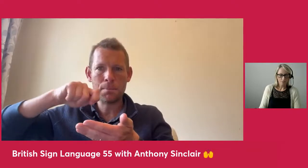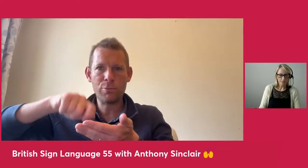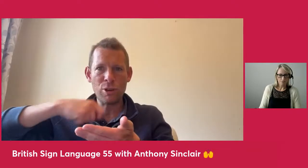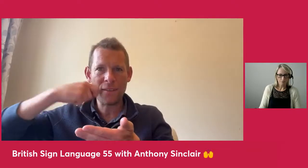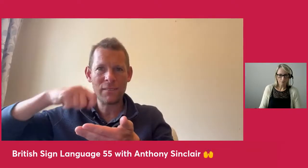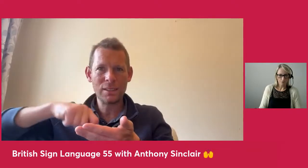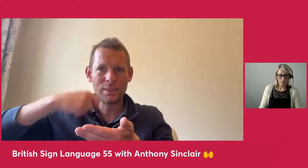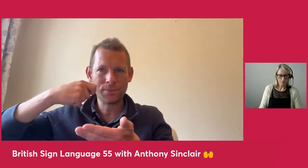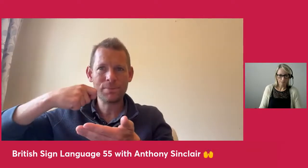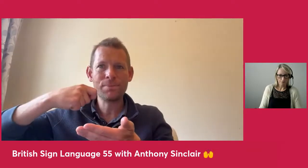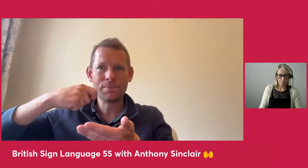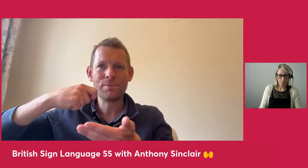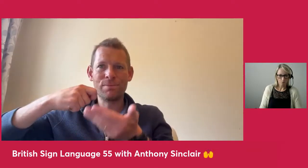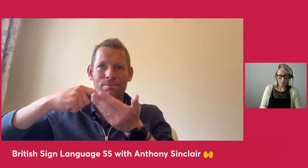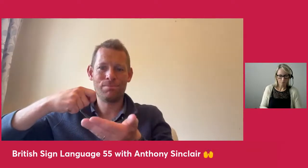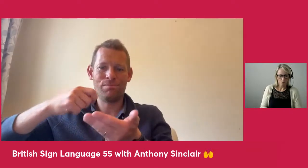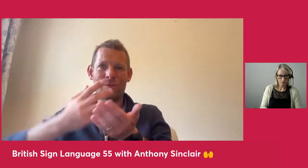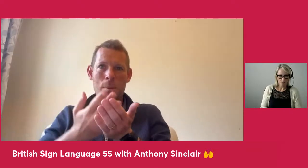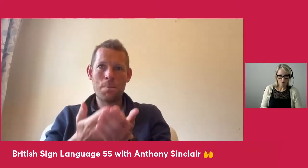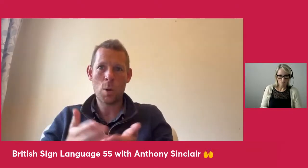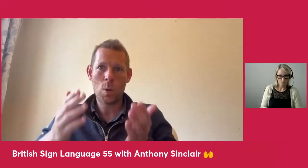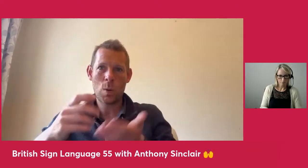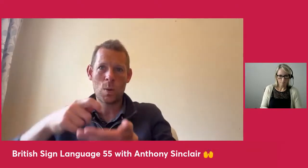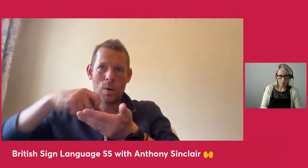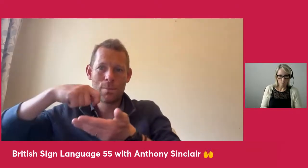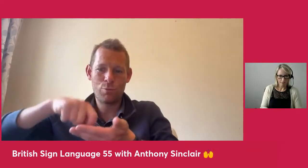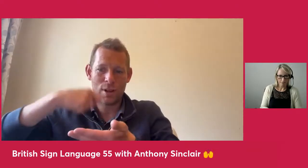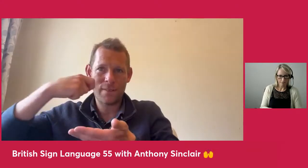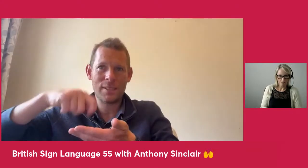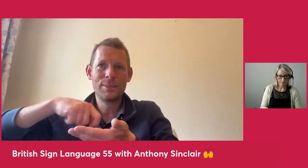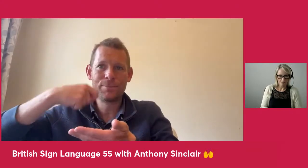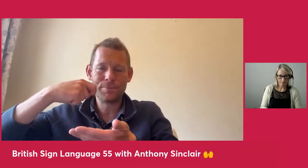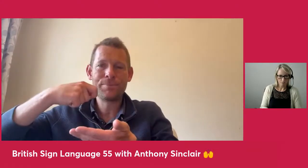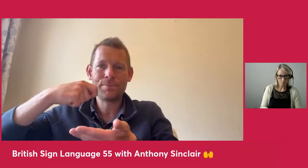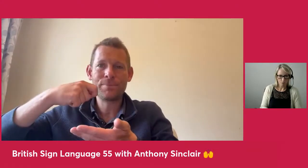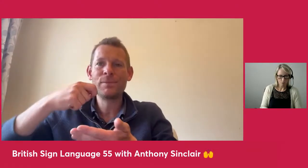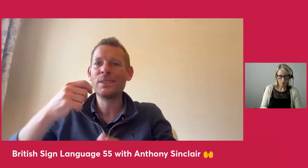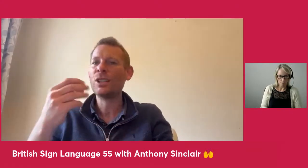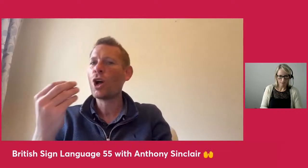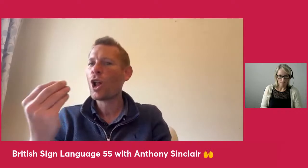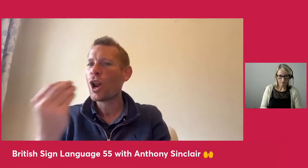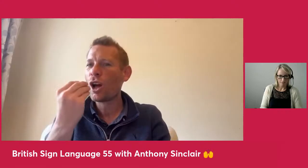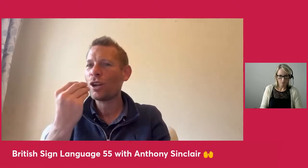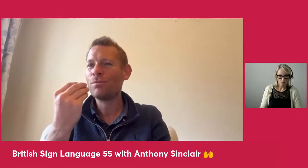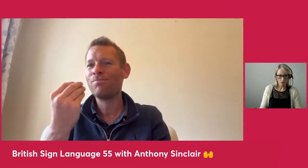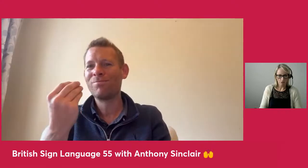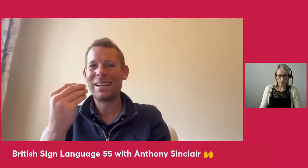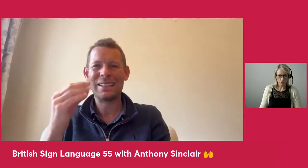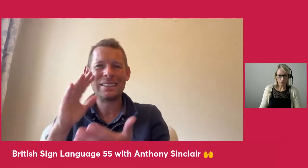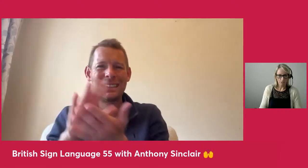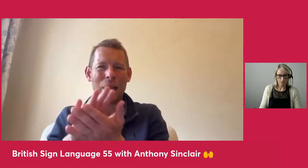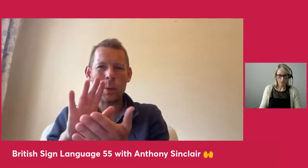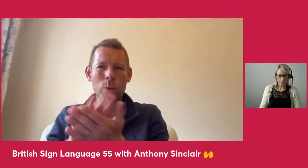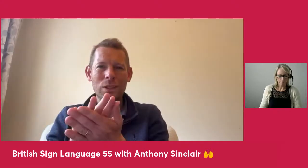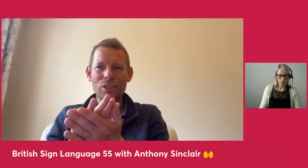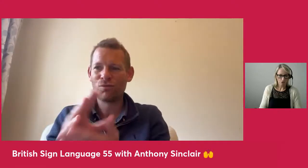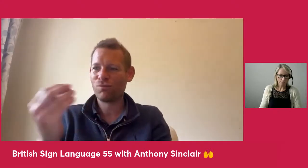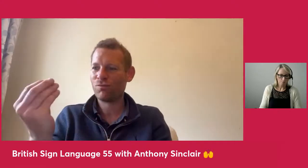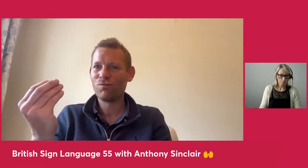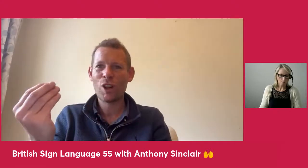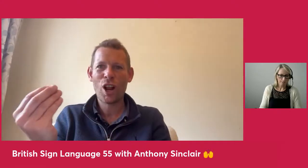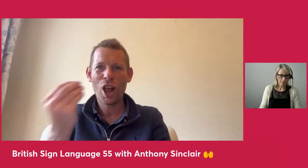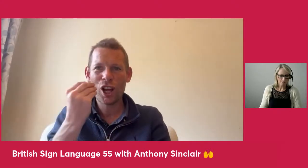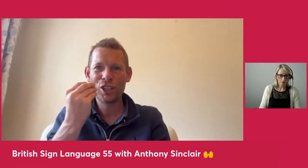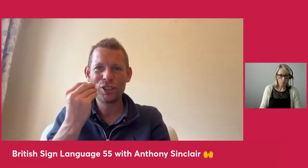Breakfast, so this is your cereal bowl, if you imagine holding the bowl like this and then the spoon. So lunch is